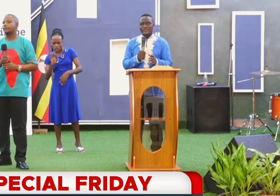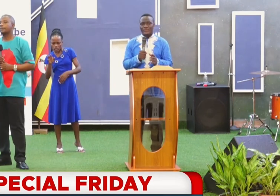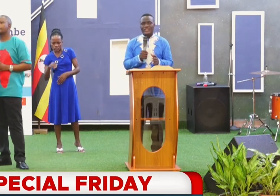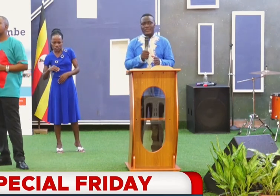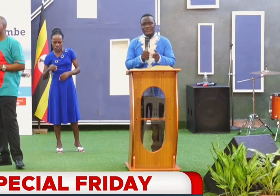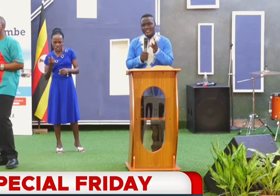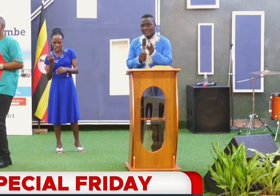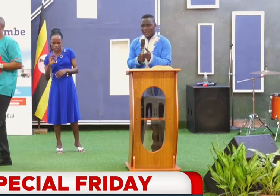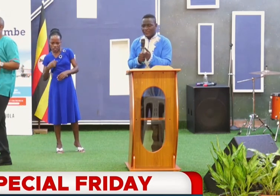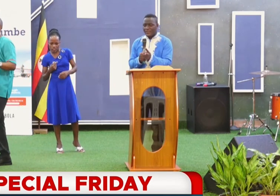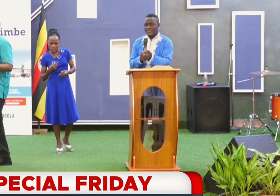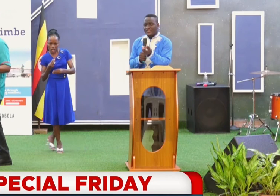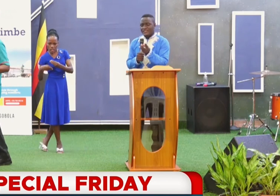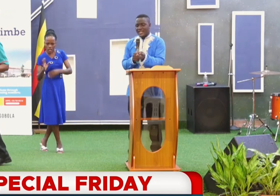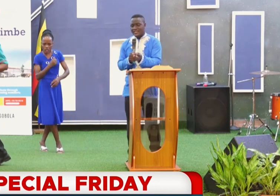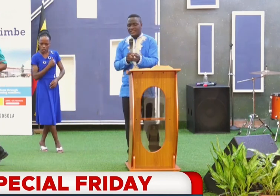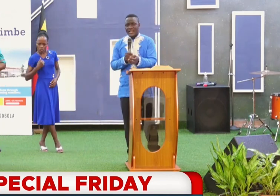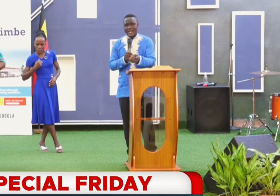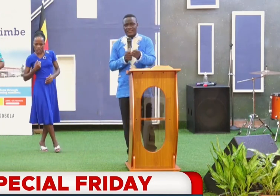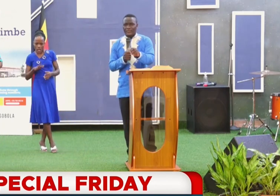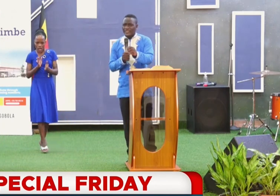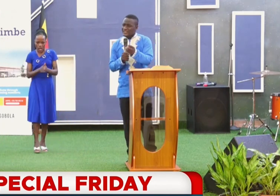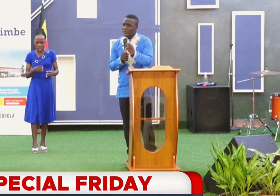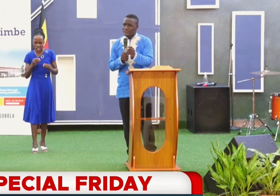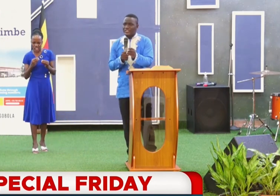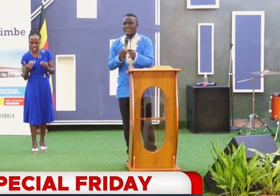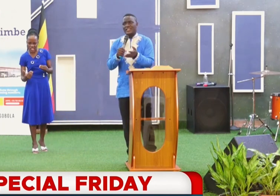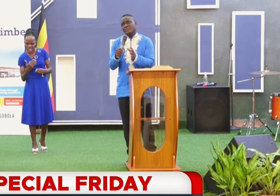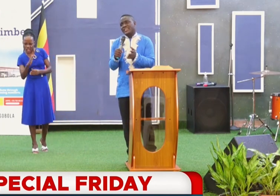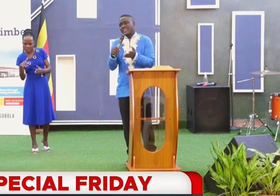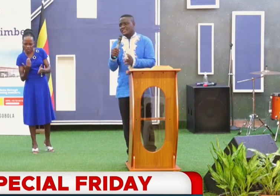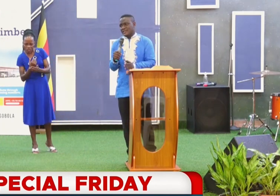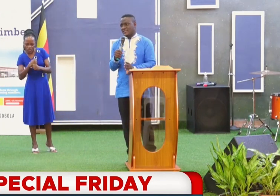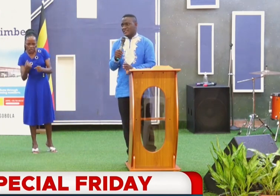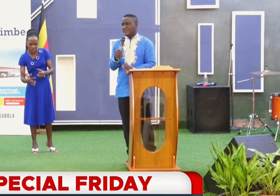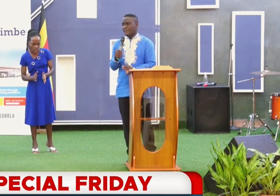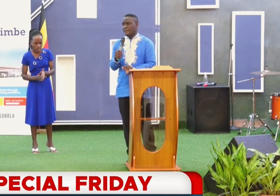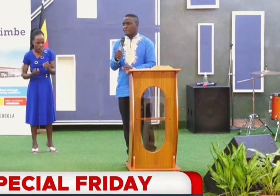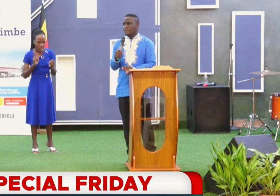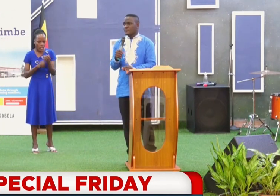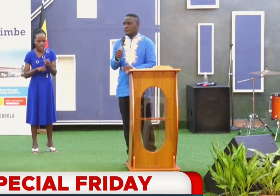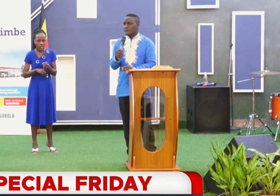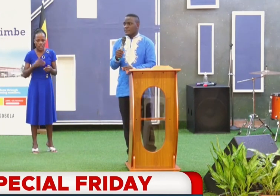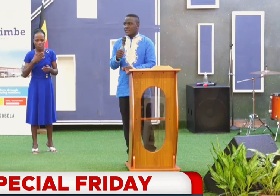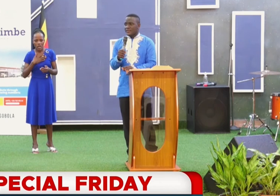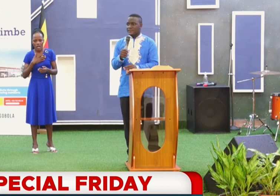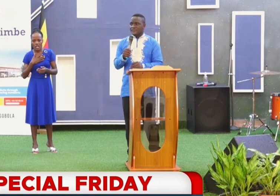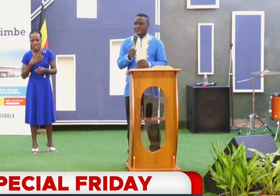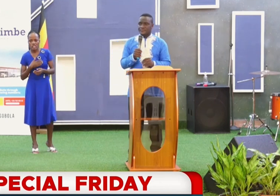the debt collector looked at the wife, the sons, and the small treasure that he may gain something.